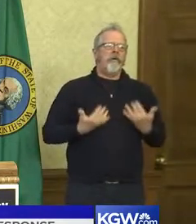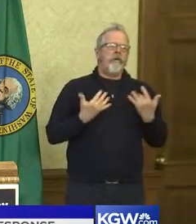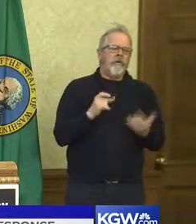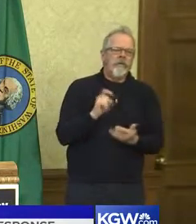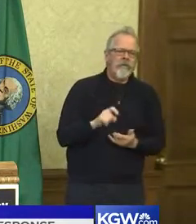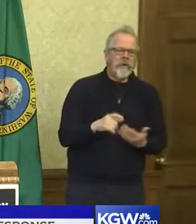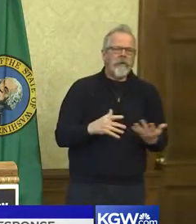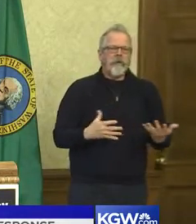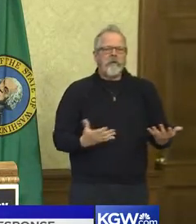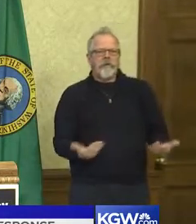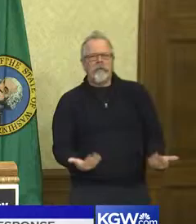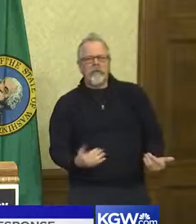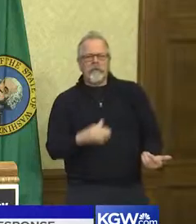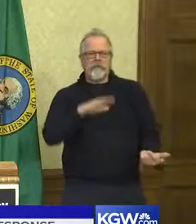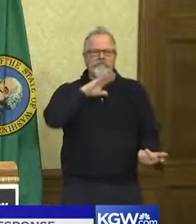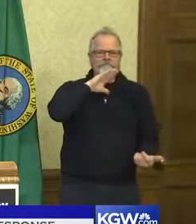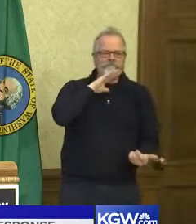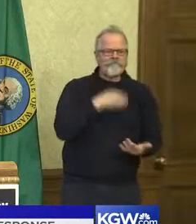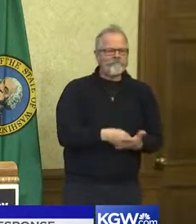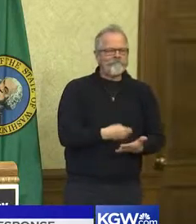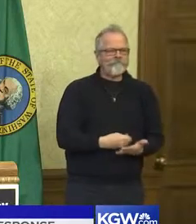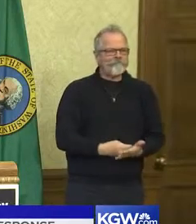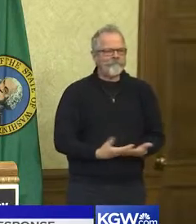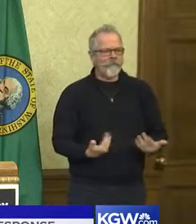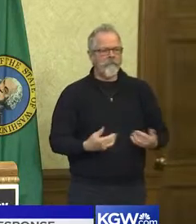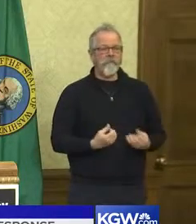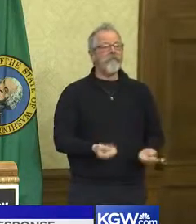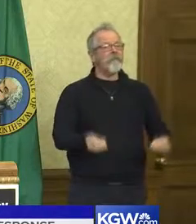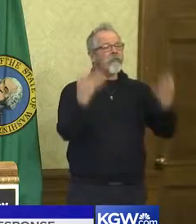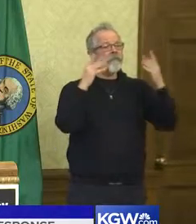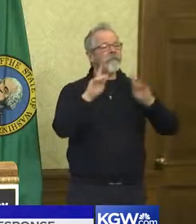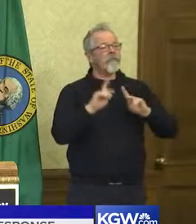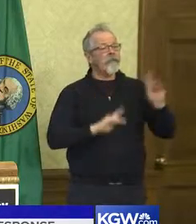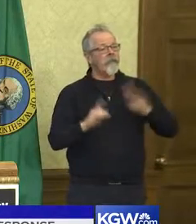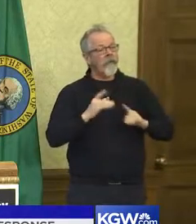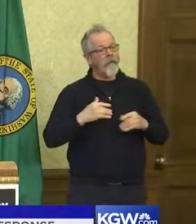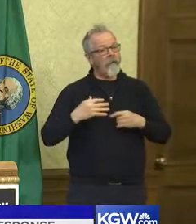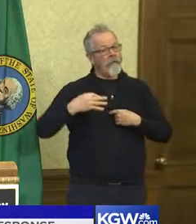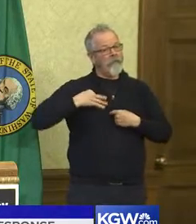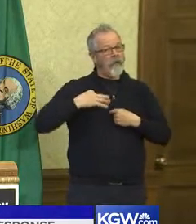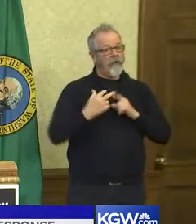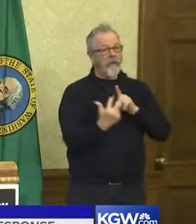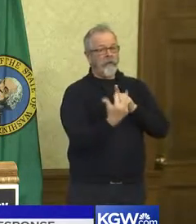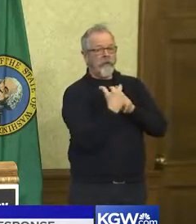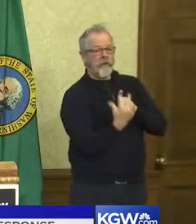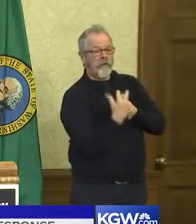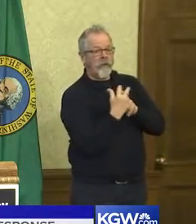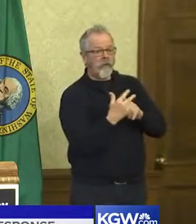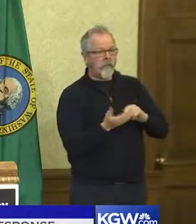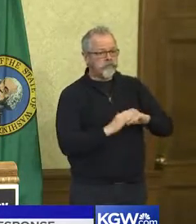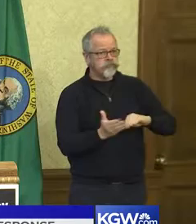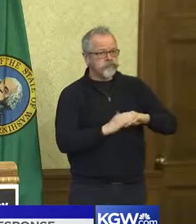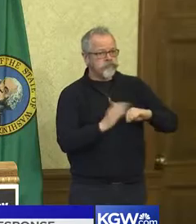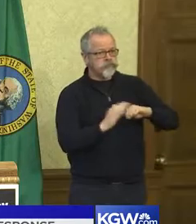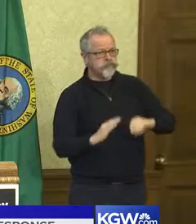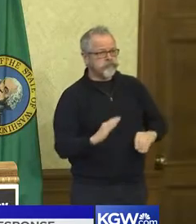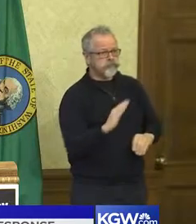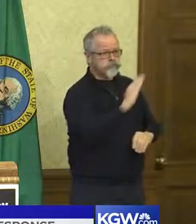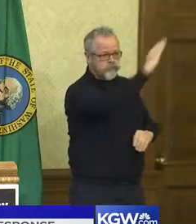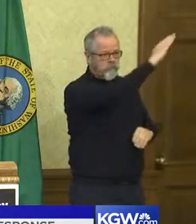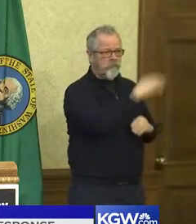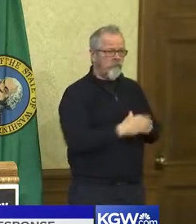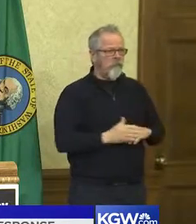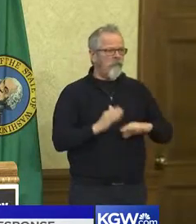risen significantly. More than 500,000 applications have been submitted since March. I'm joined today